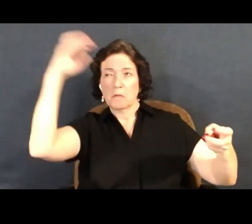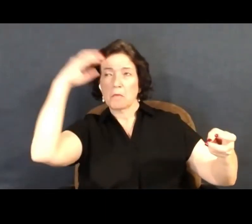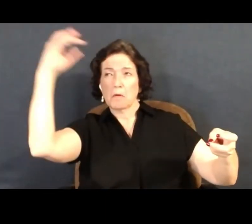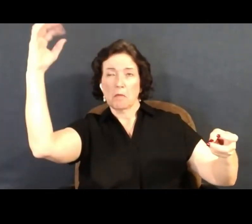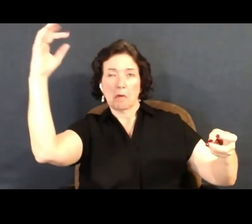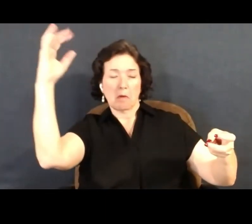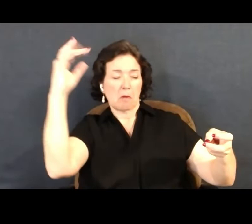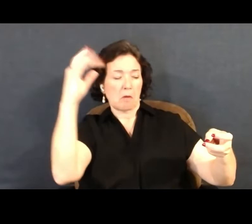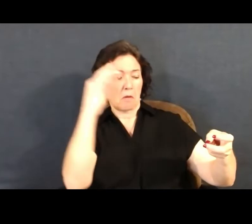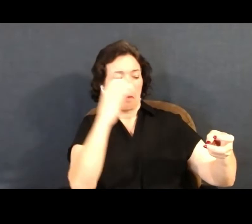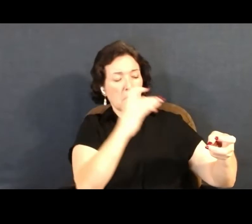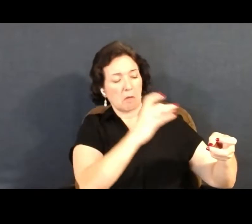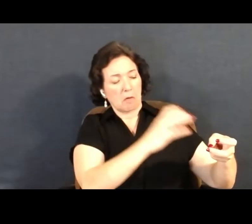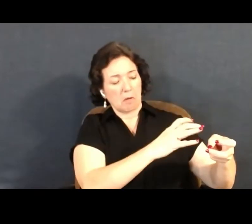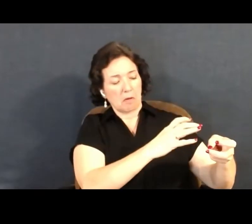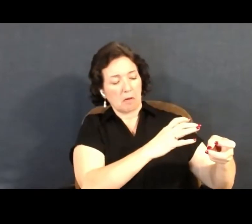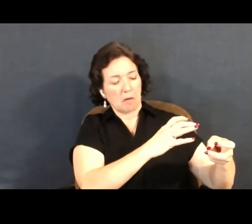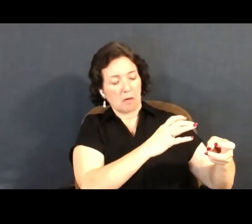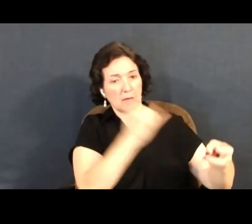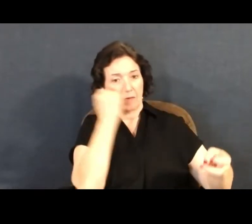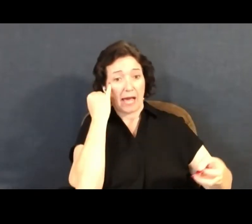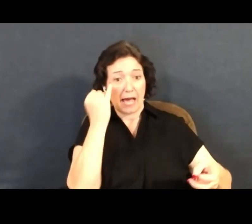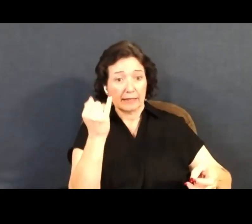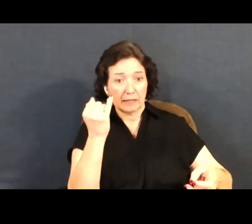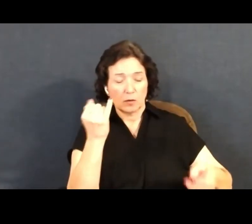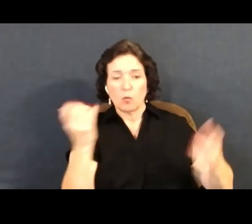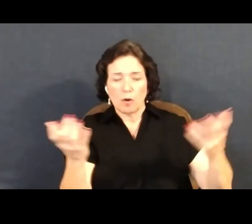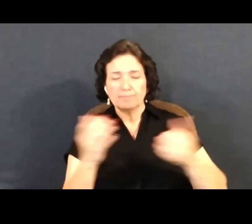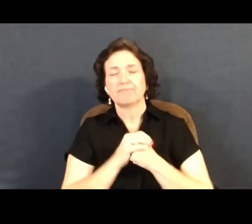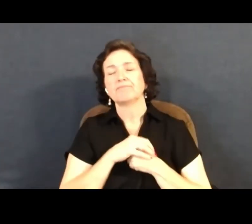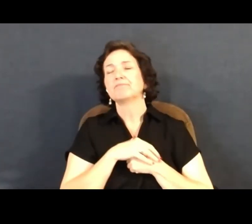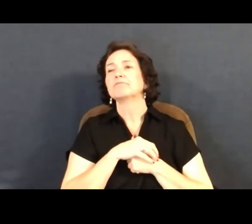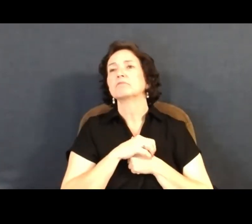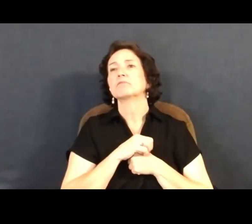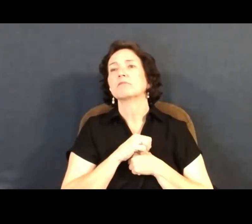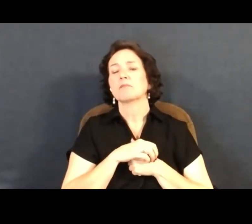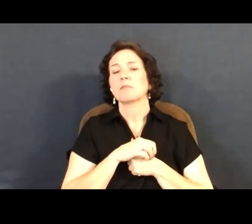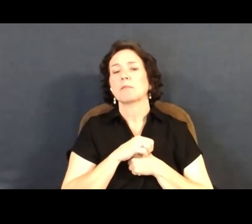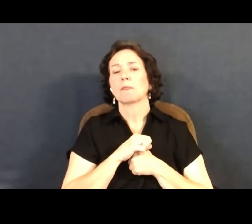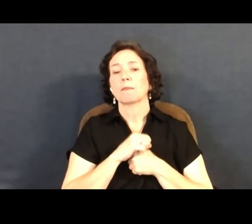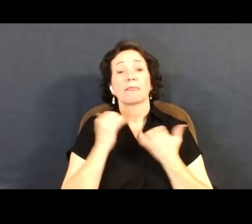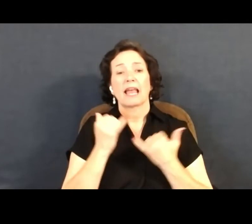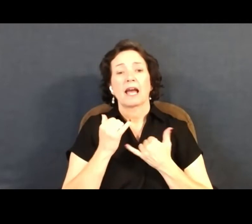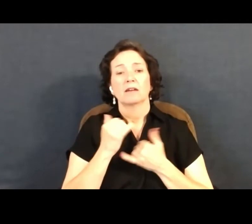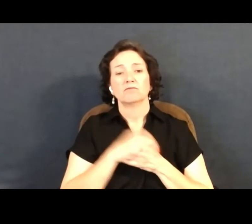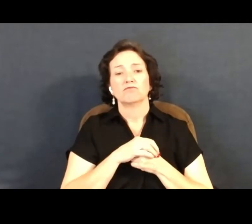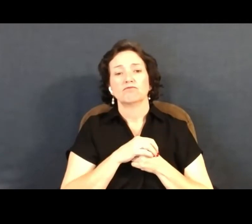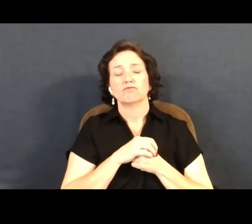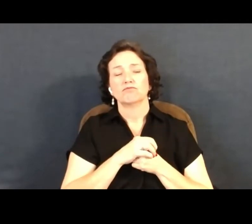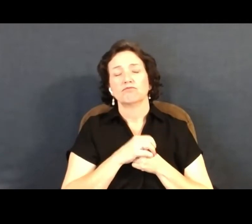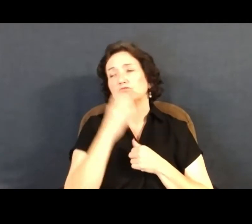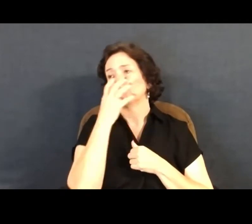sleeping. He had another idea. He knelt, ignoring the princess, and